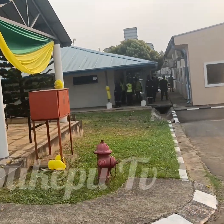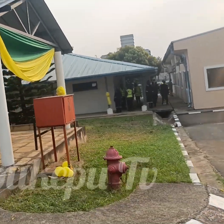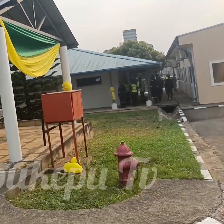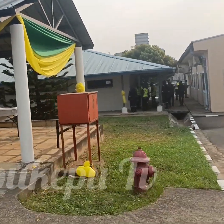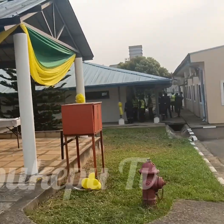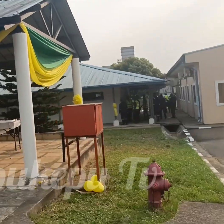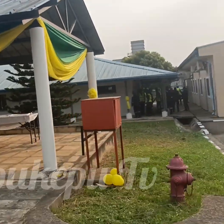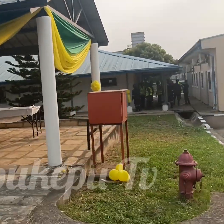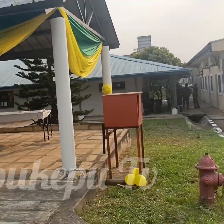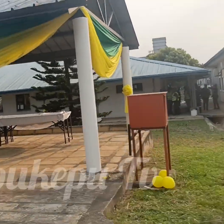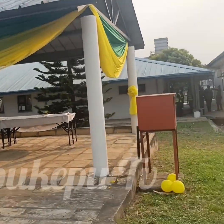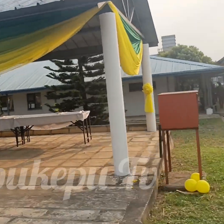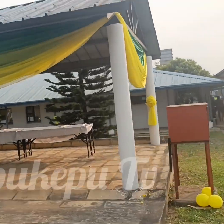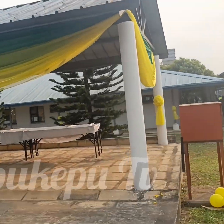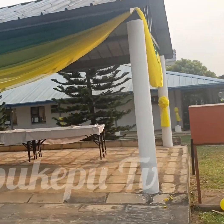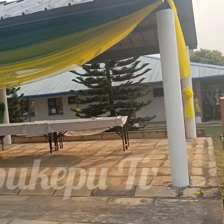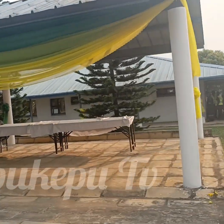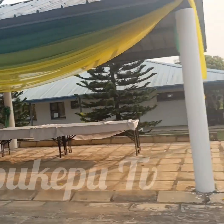So